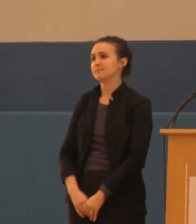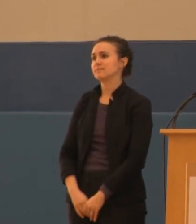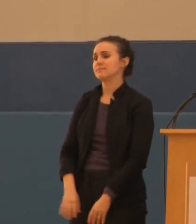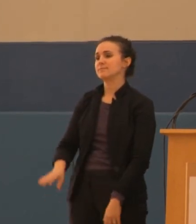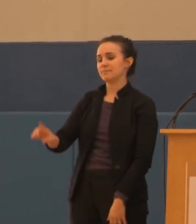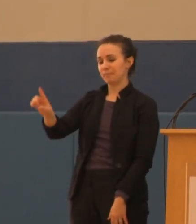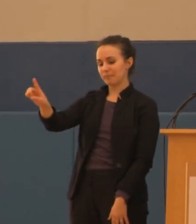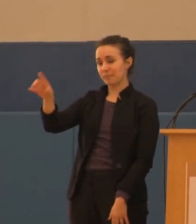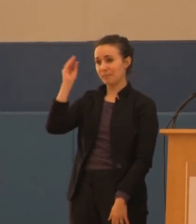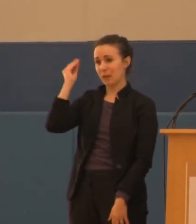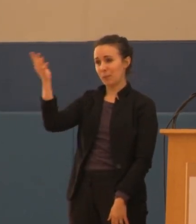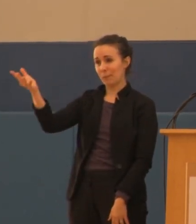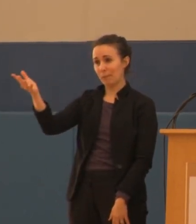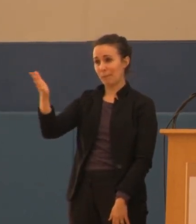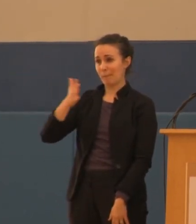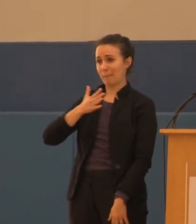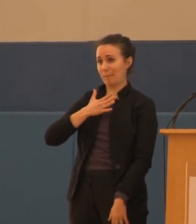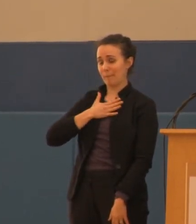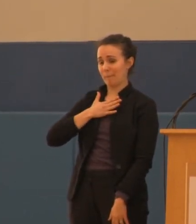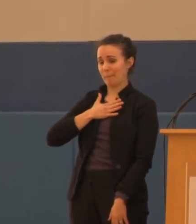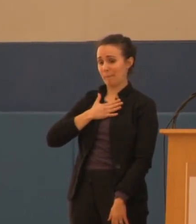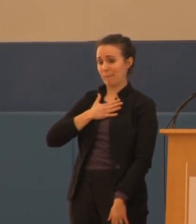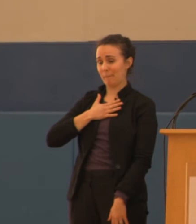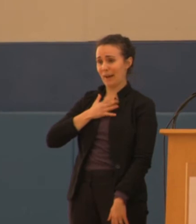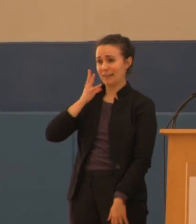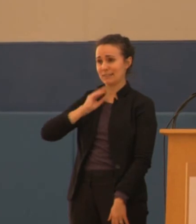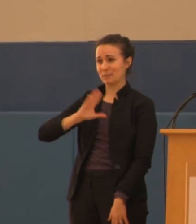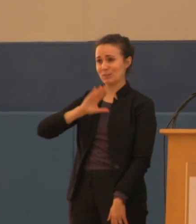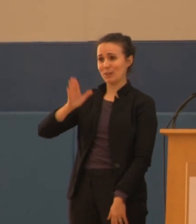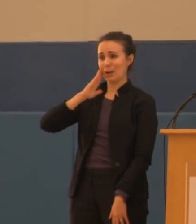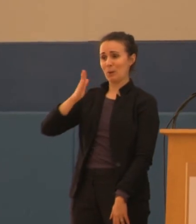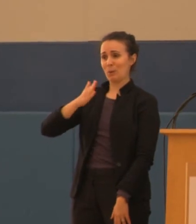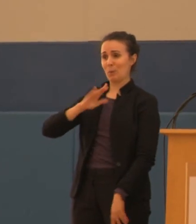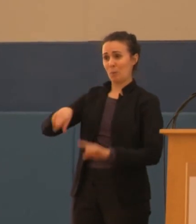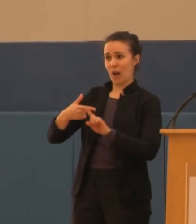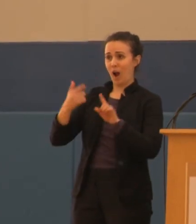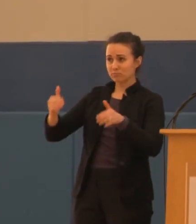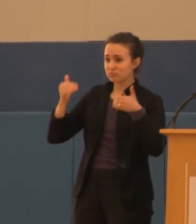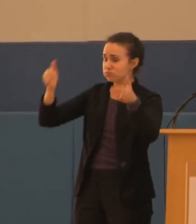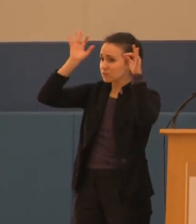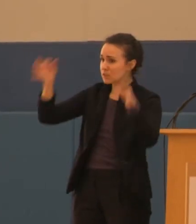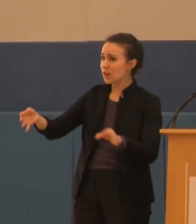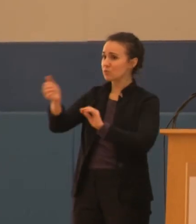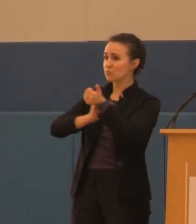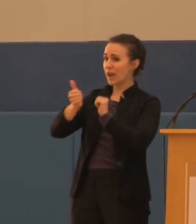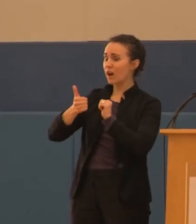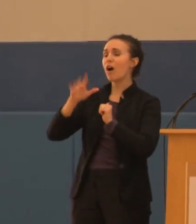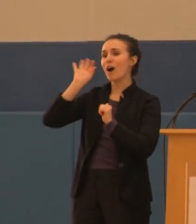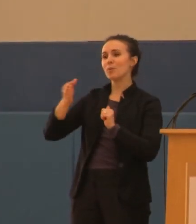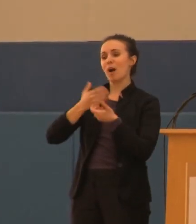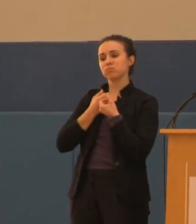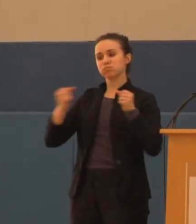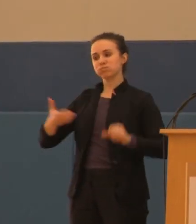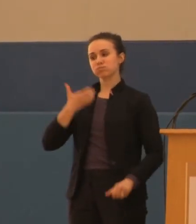But I will tell you, in my own race, I knew that this truth needed to come out. And so I spoke